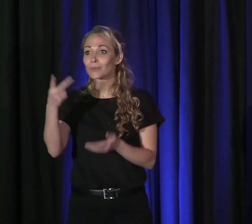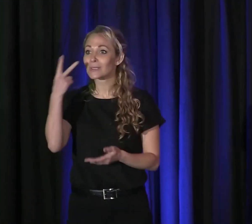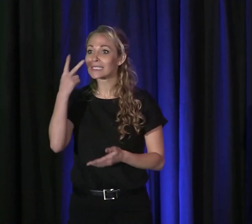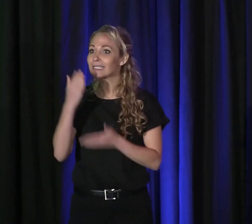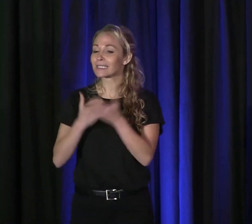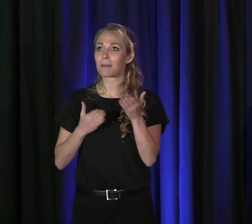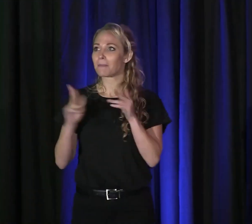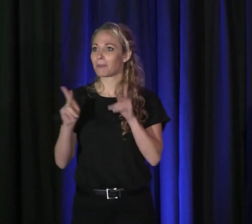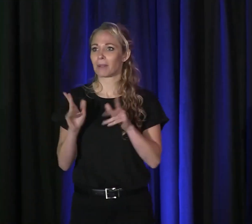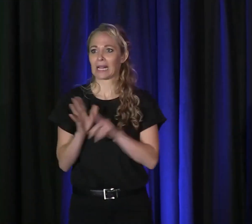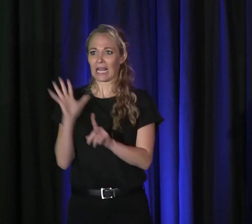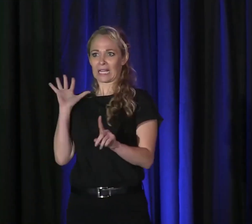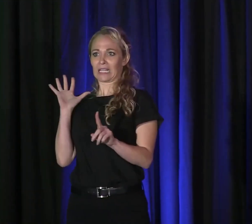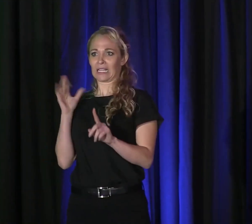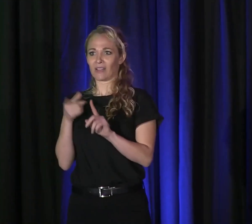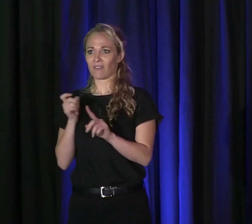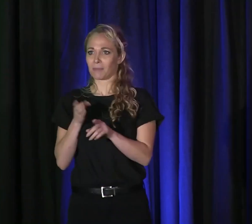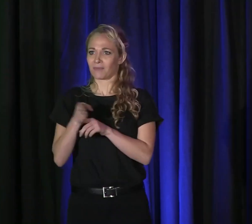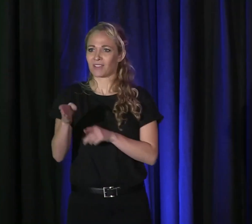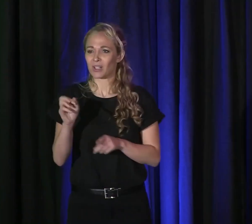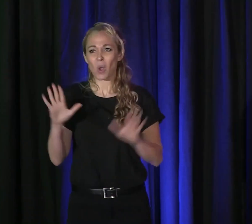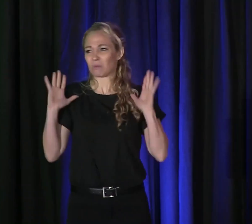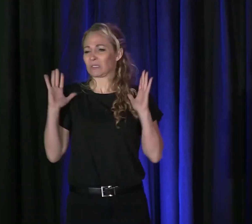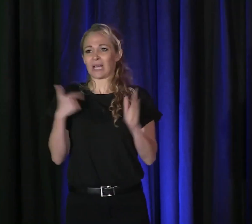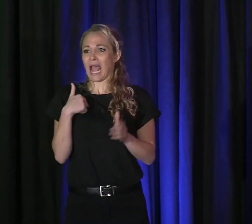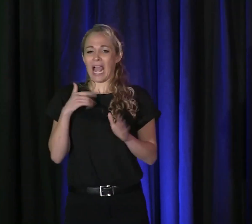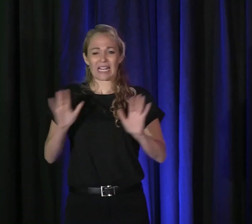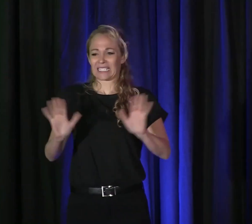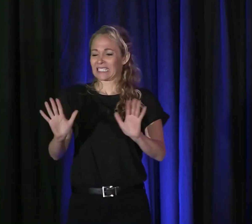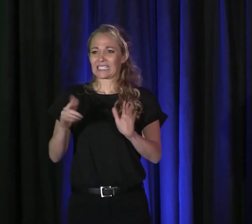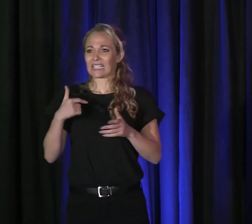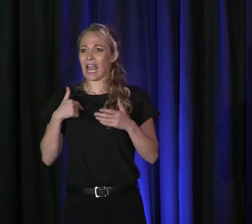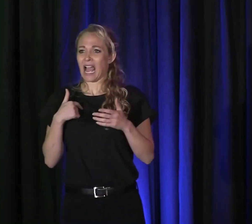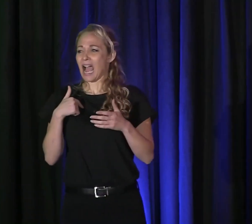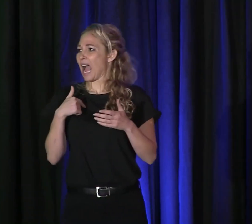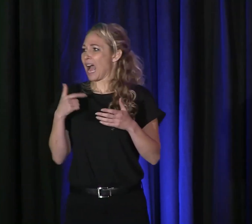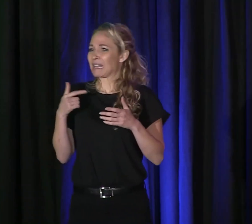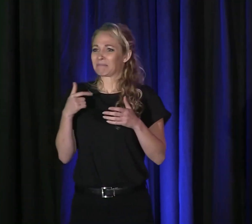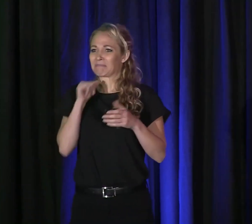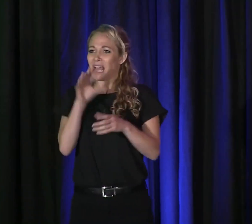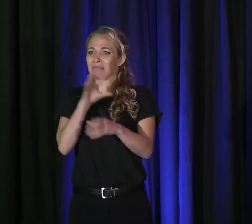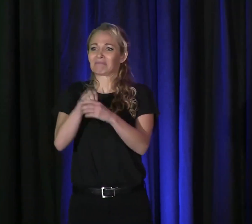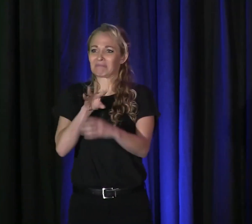from? It comes from emotions. Sometimes we see people withdraw from the profession.